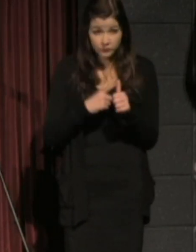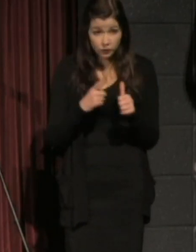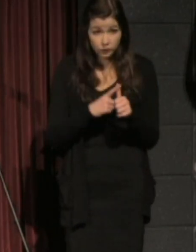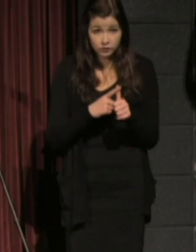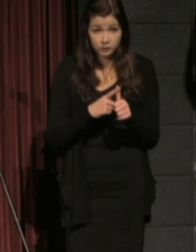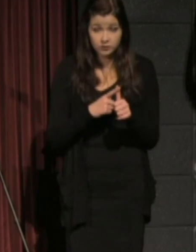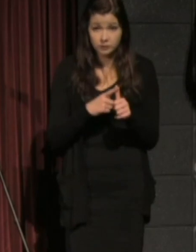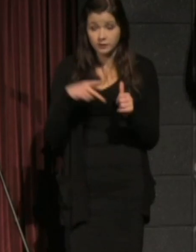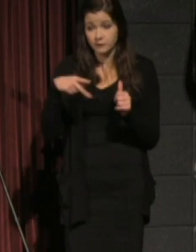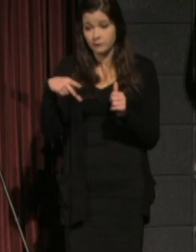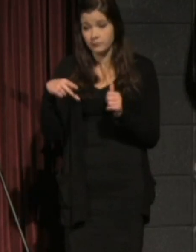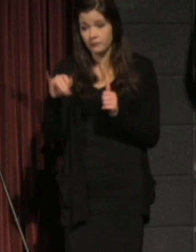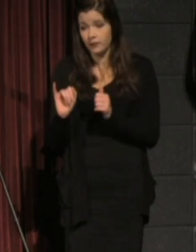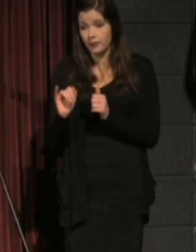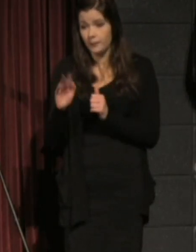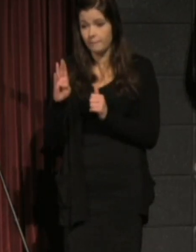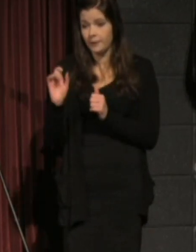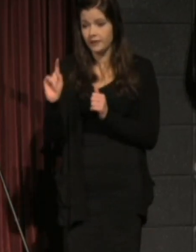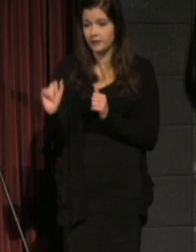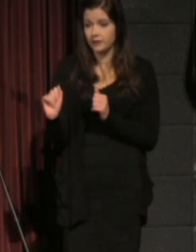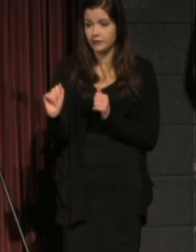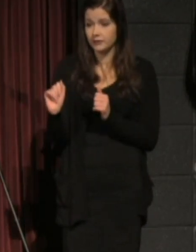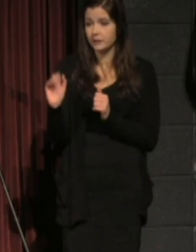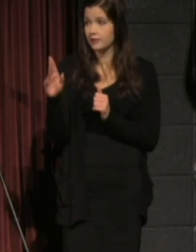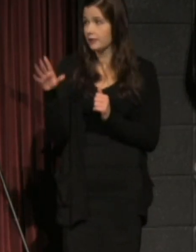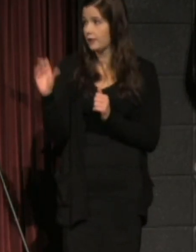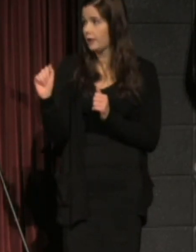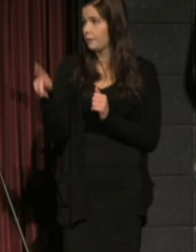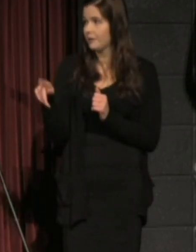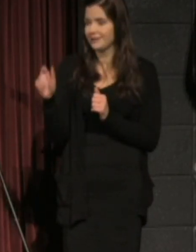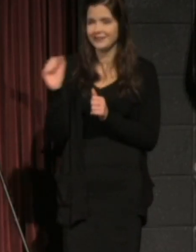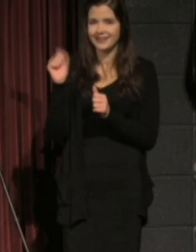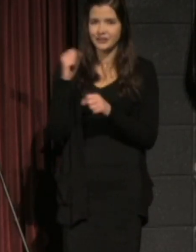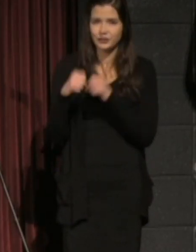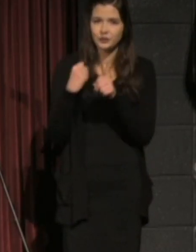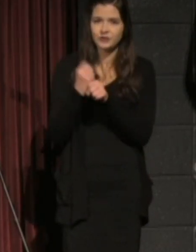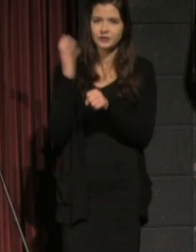Phi Theta Kappa Honor Society on campus 10 years ago.